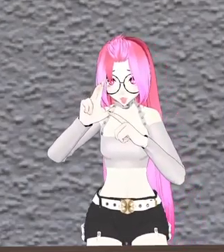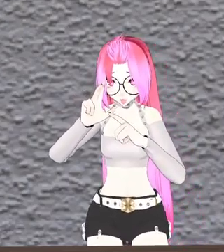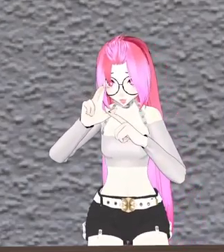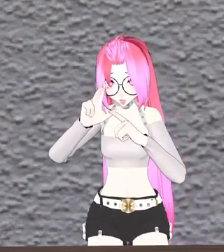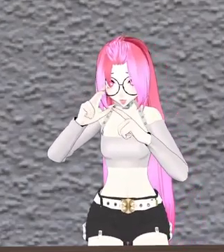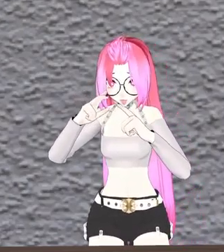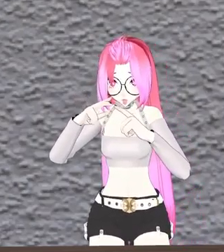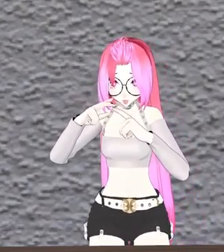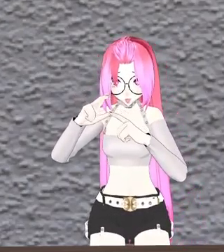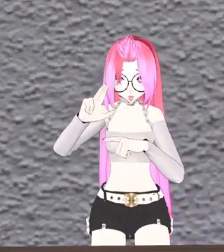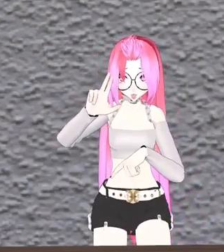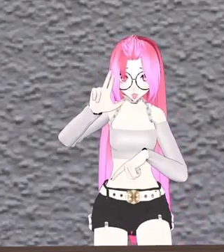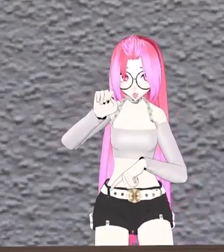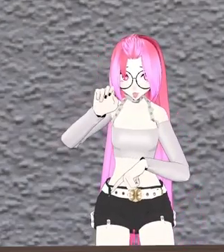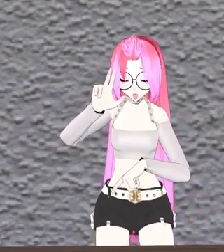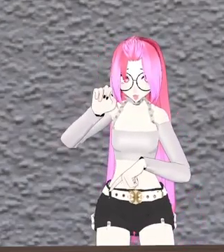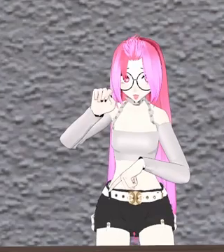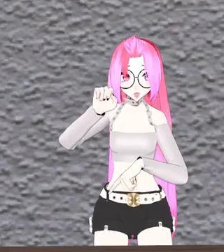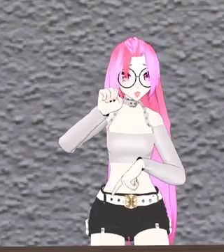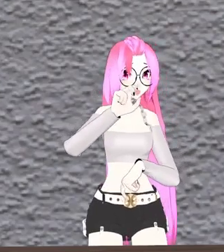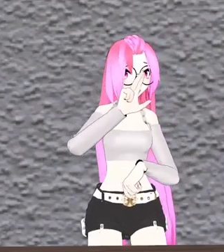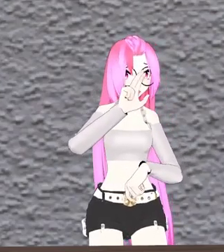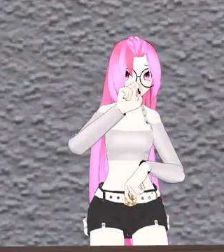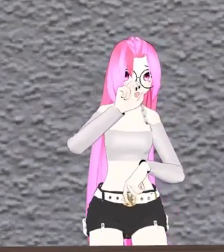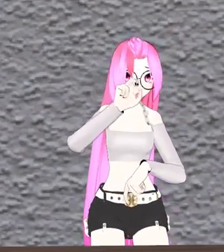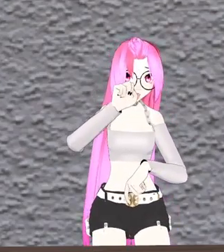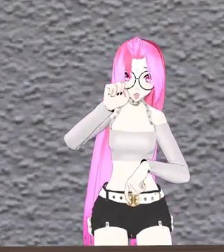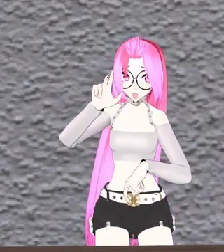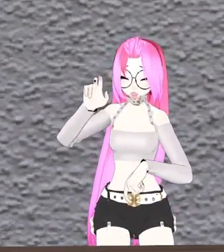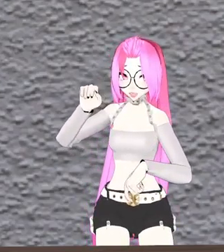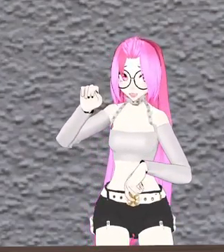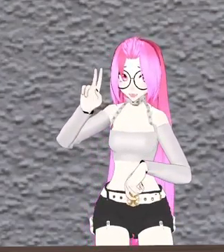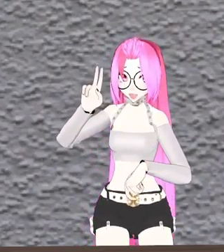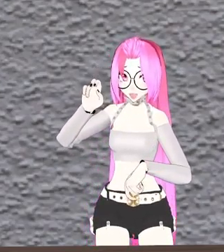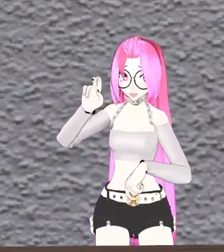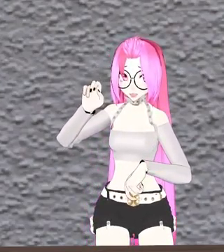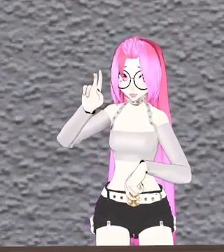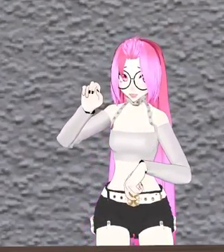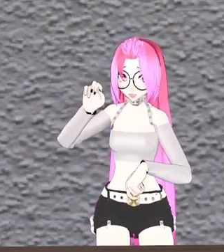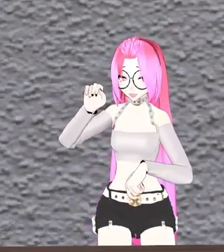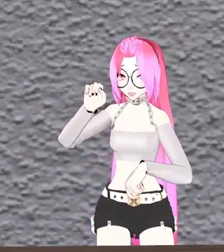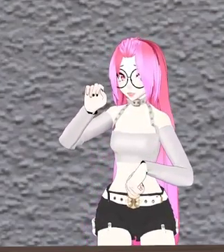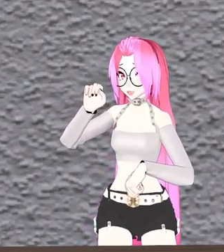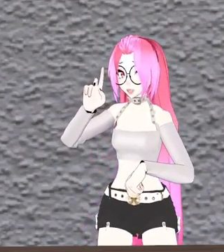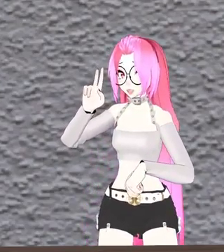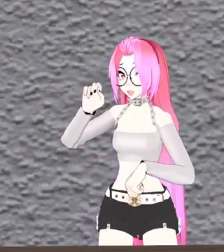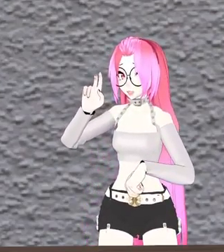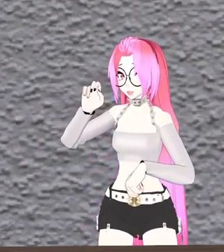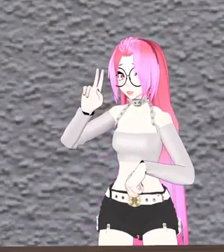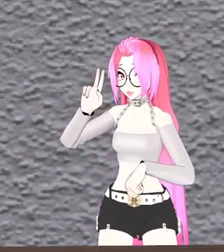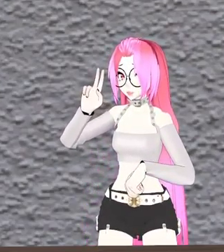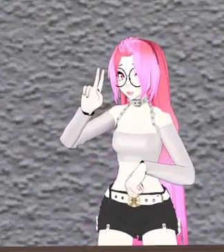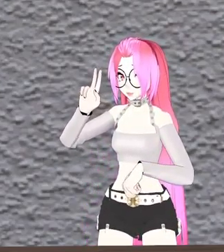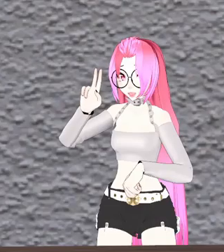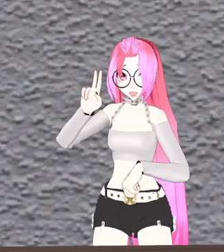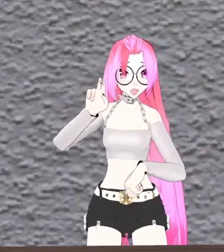your thumb to your pointer fingers like that. But in VR, we're just going to use a peace sign